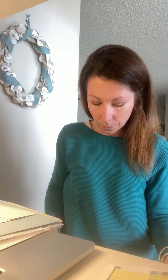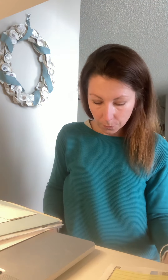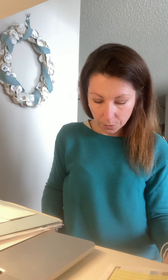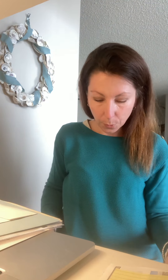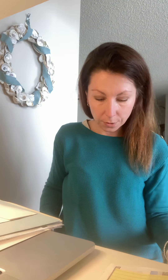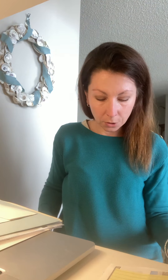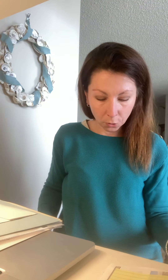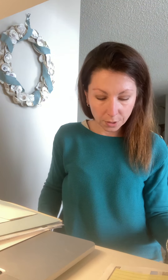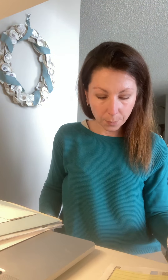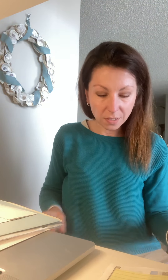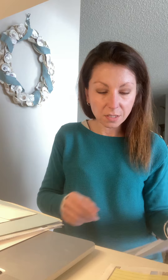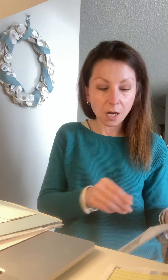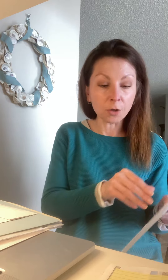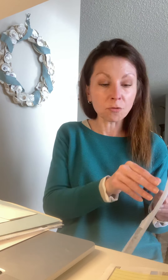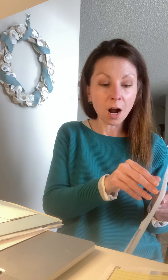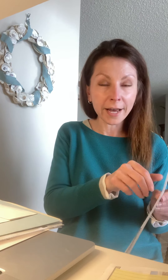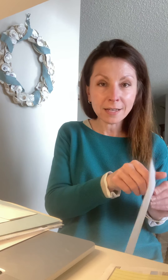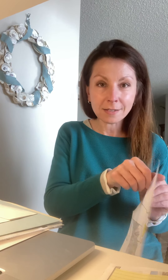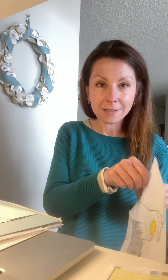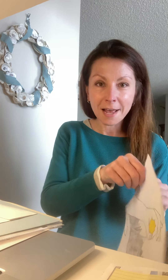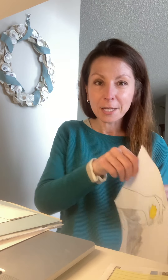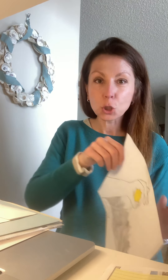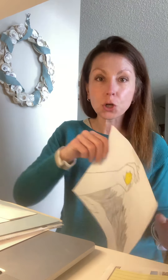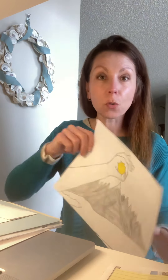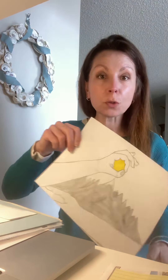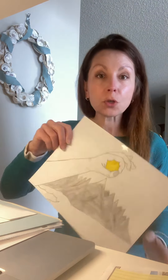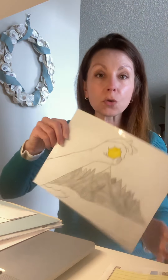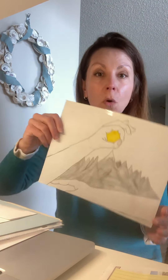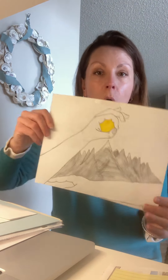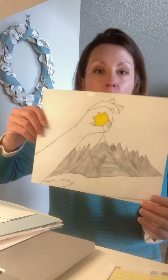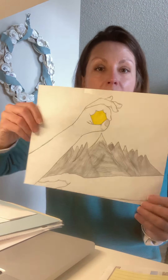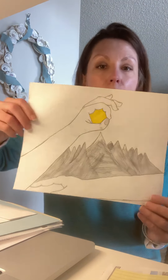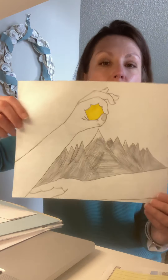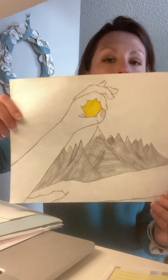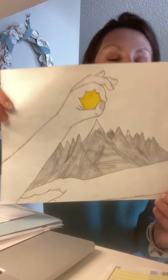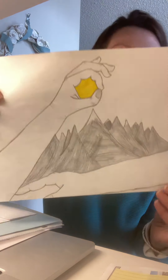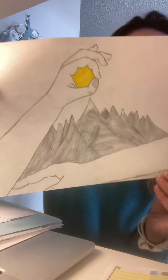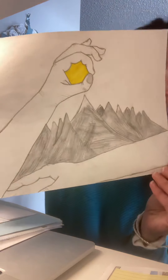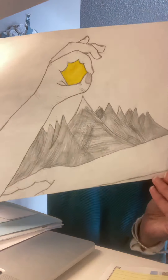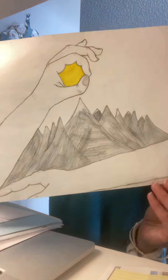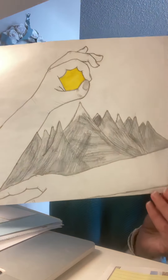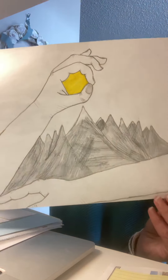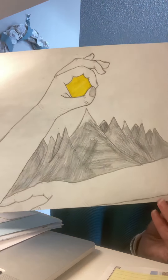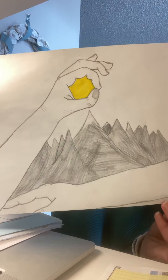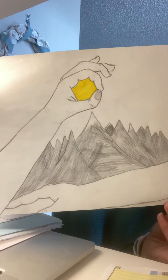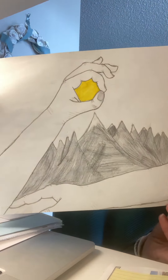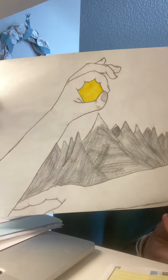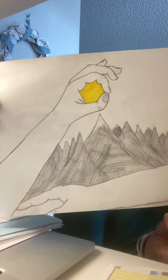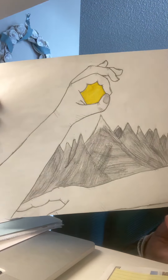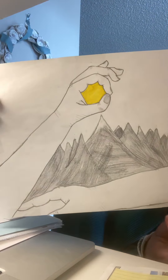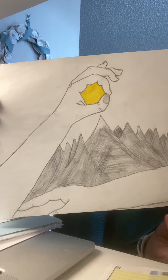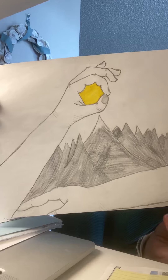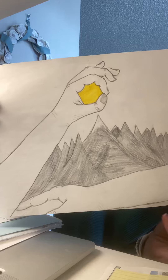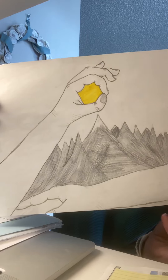This person looked up sunrise, chose to only use a little bit of color with some shading.